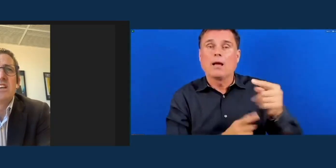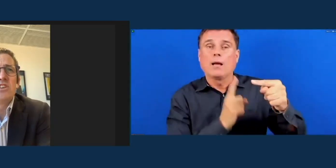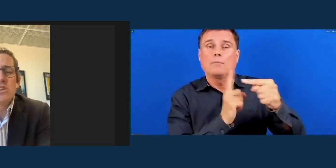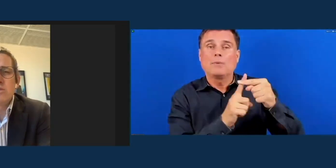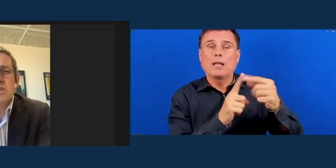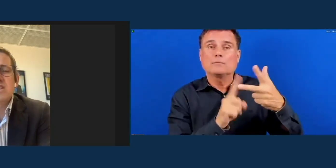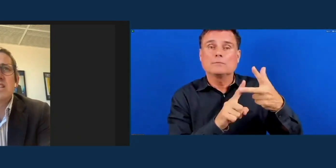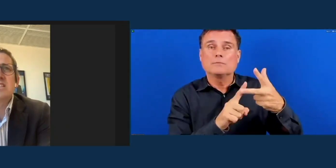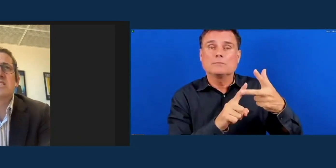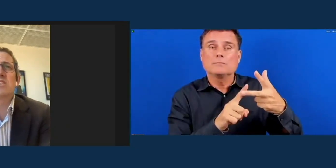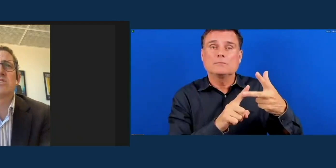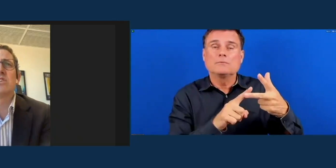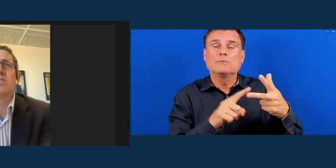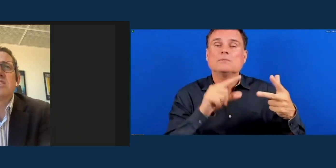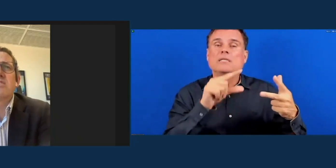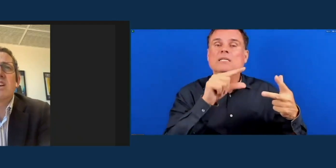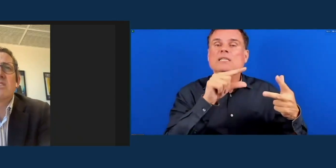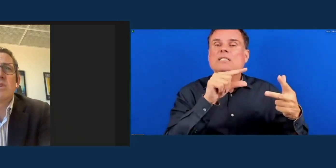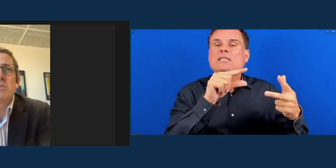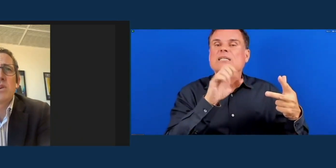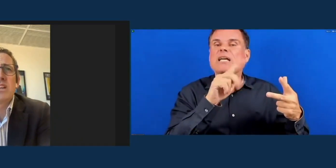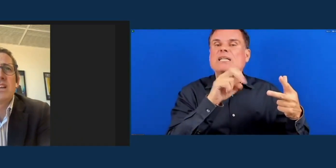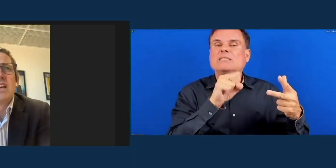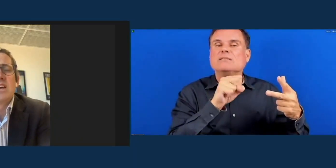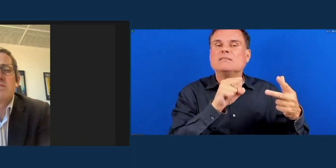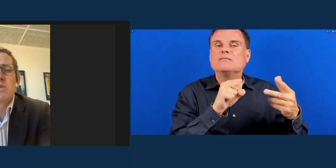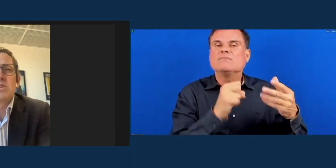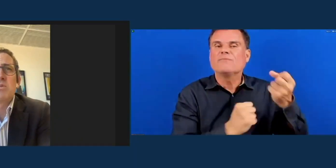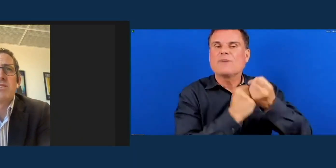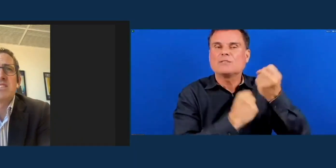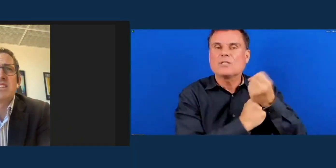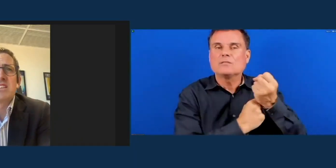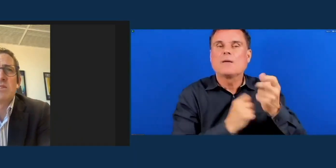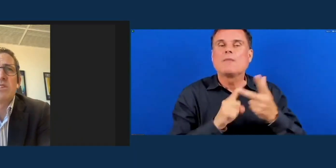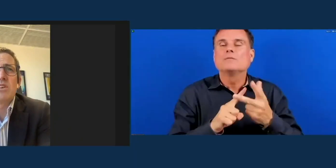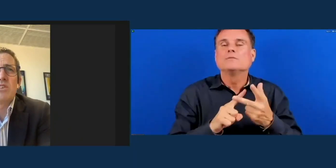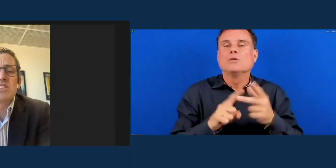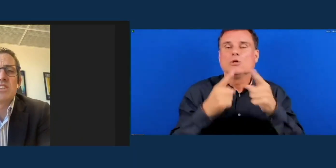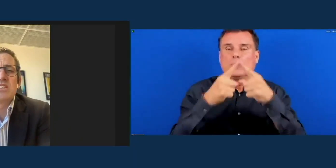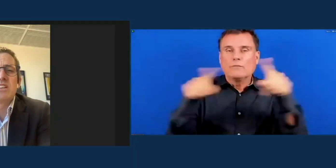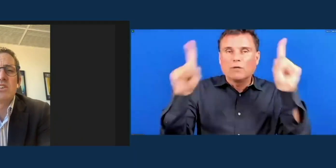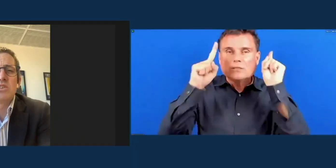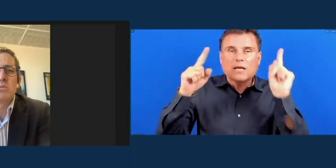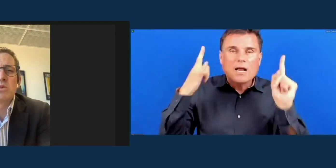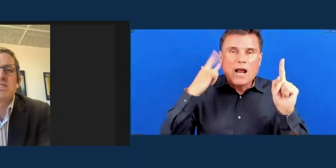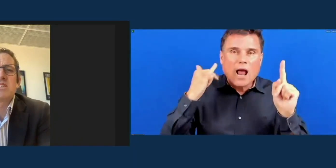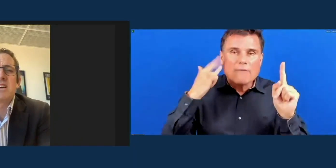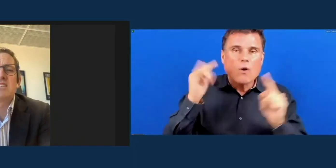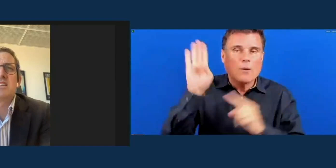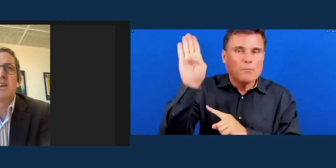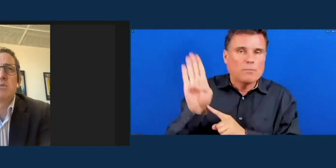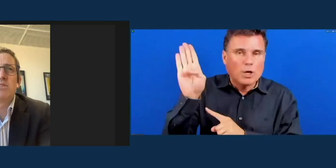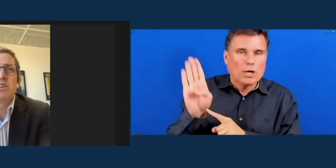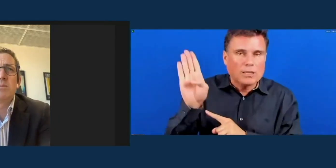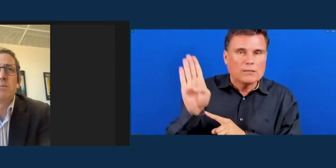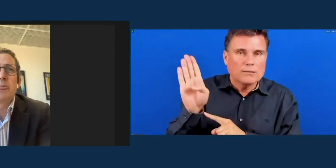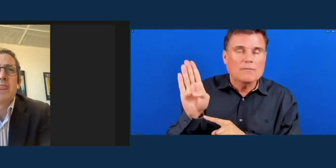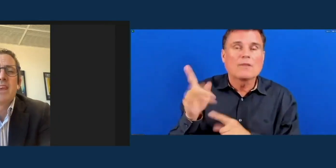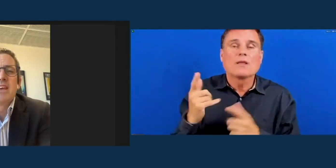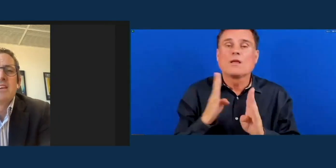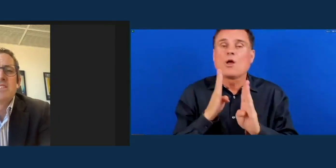Foundation, universities such as the University of California, Berkeley, and of course the private sector with Orange, Intel and Google Books, to name a